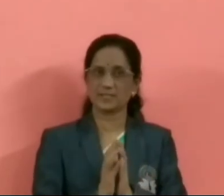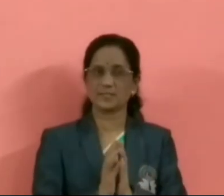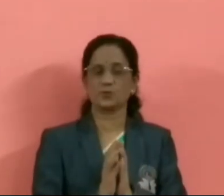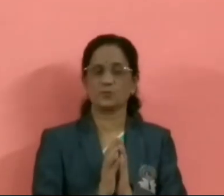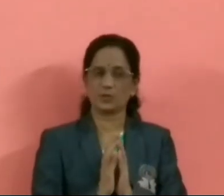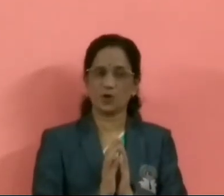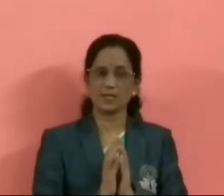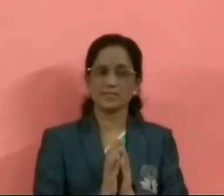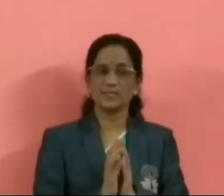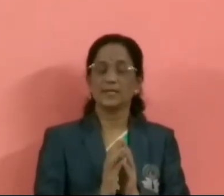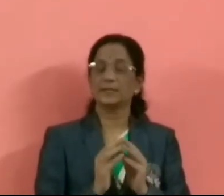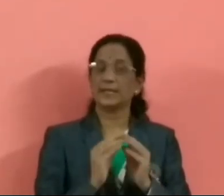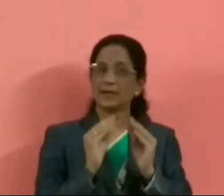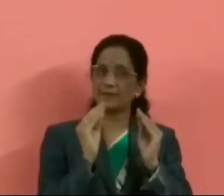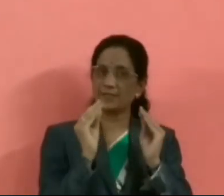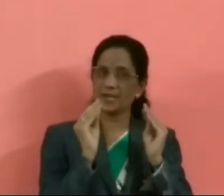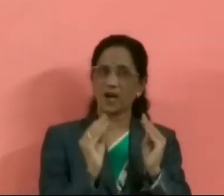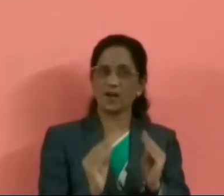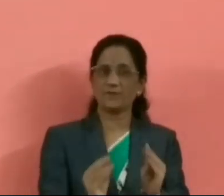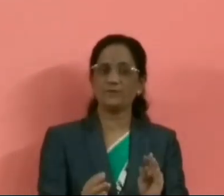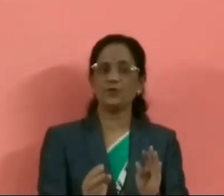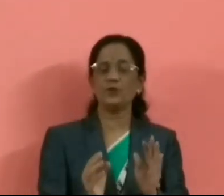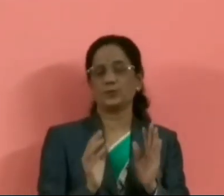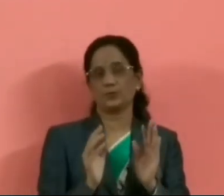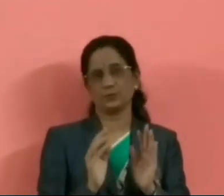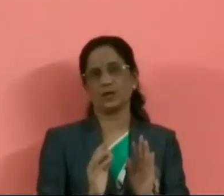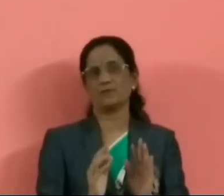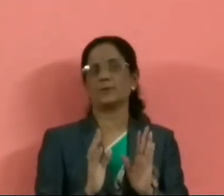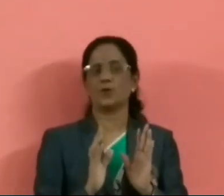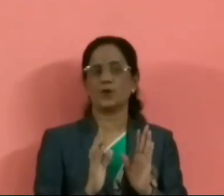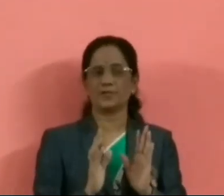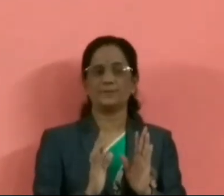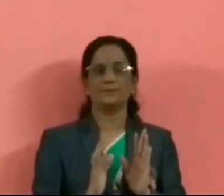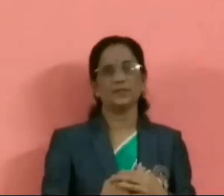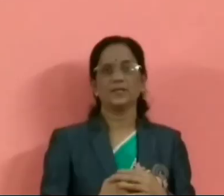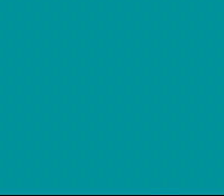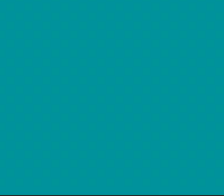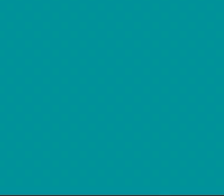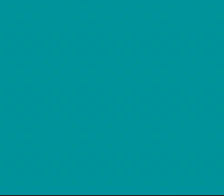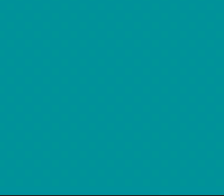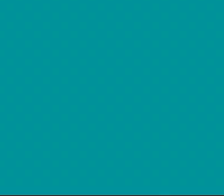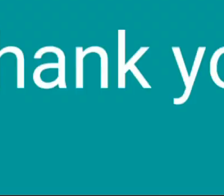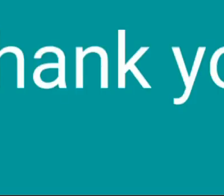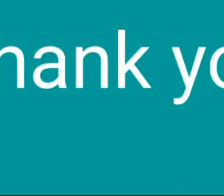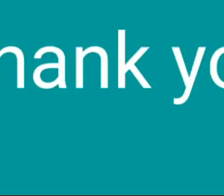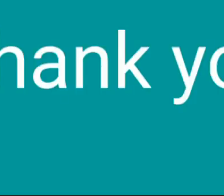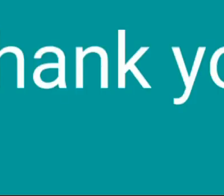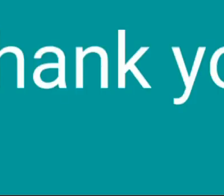also, because they are very harmful to our body. So students, here we